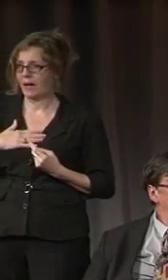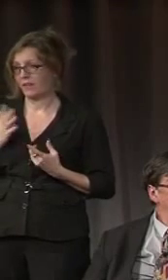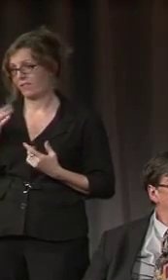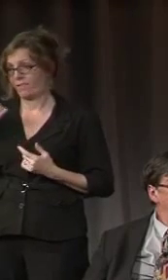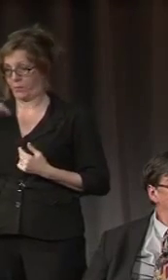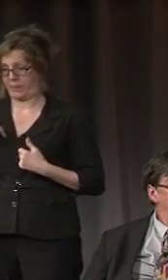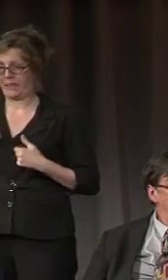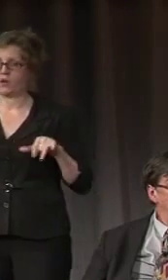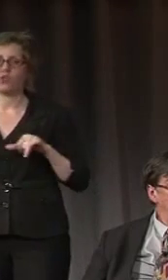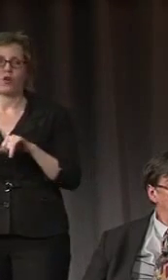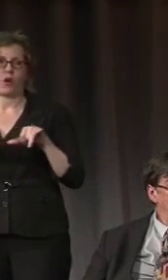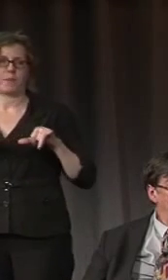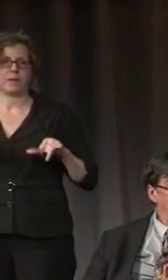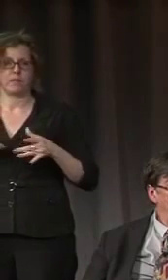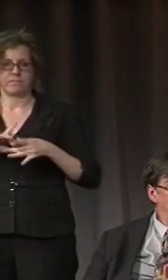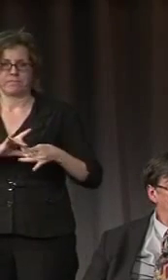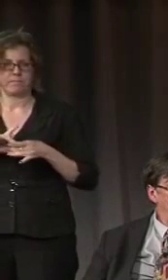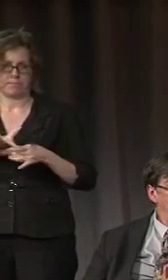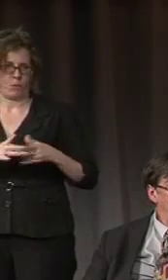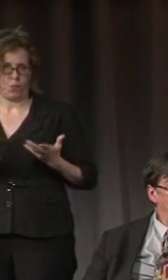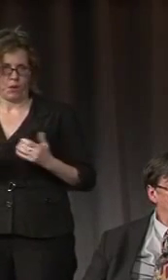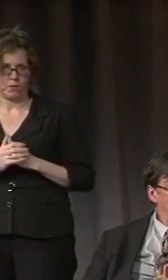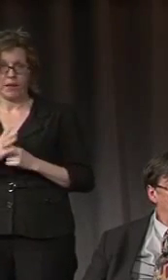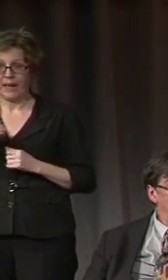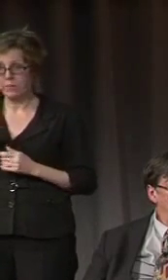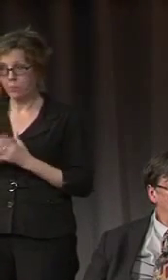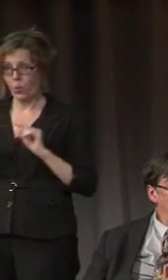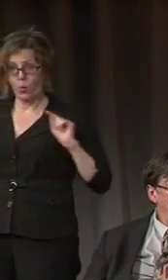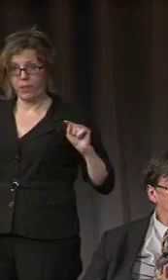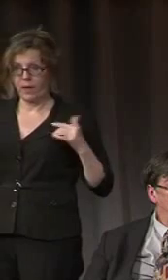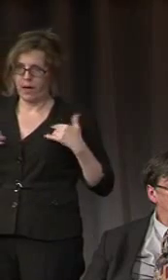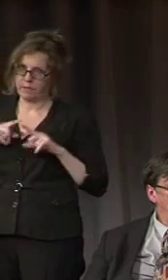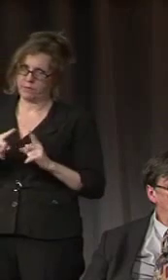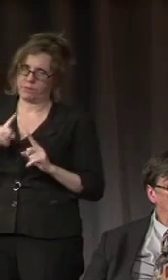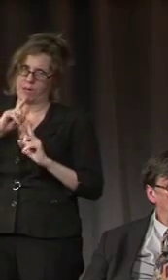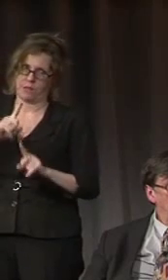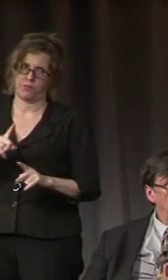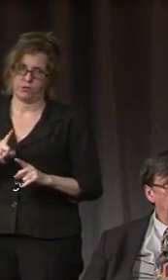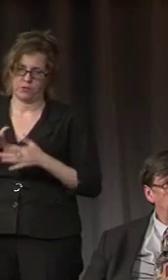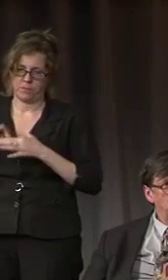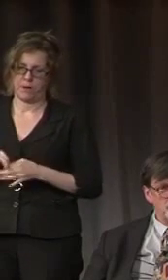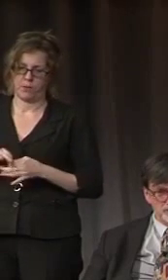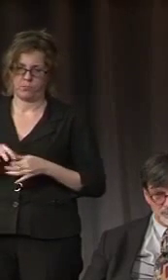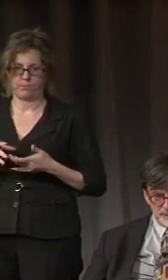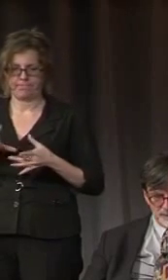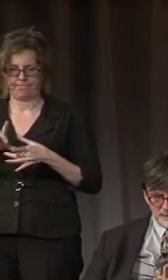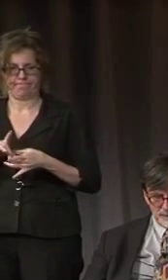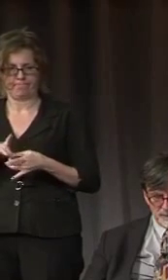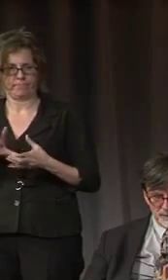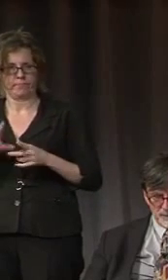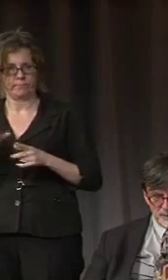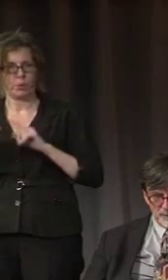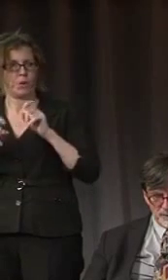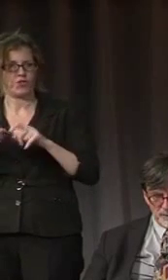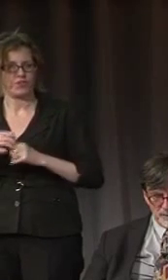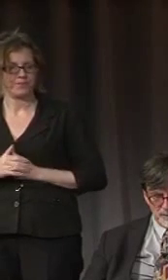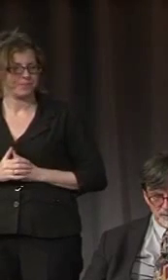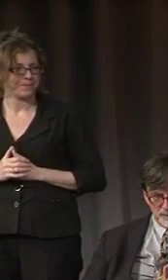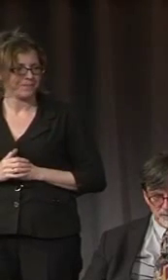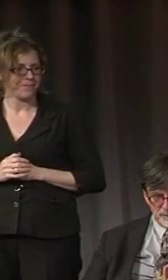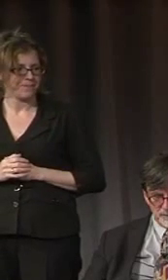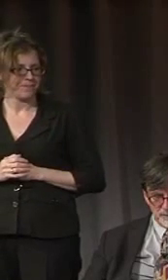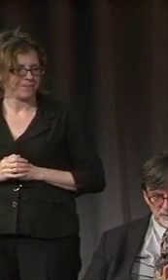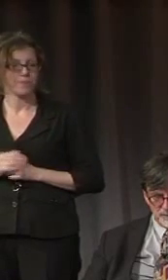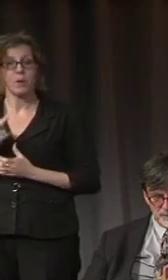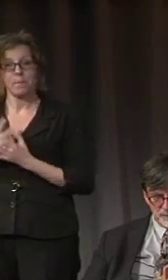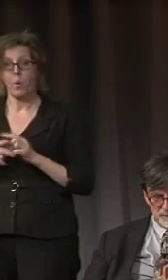ground. And they have very, very different answers about that. So both of them are